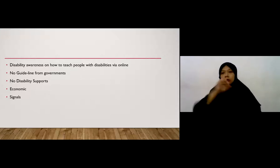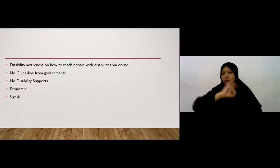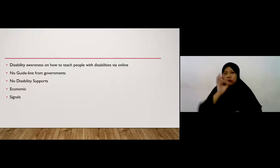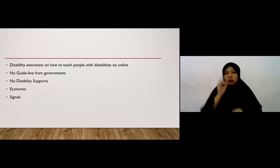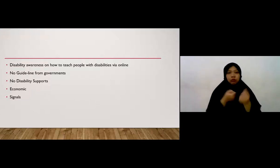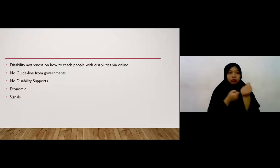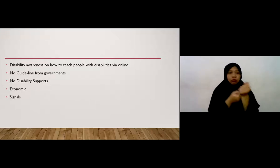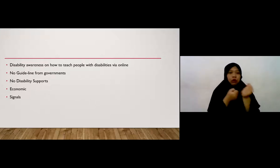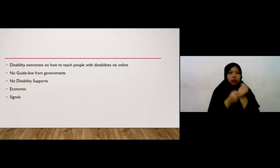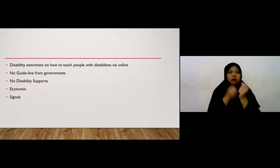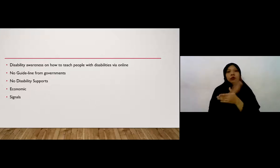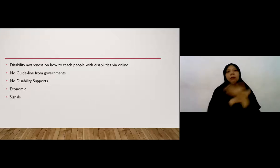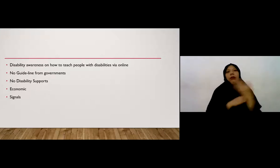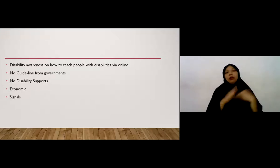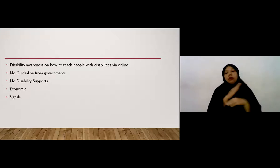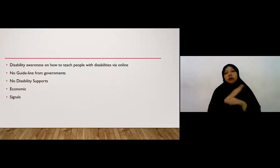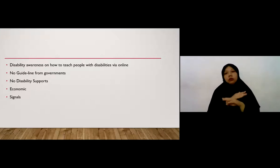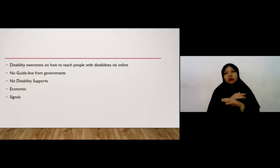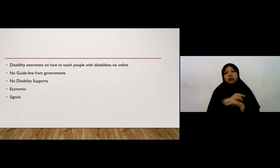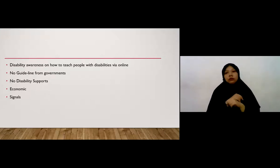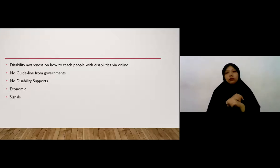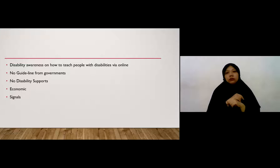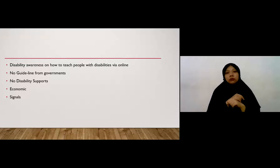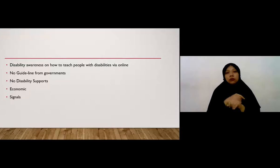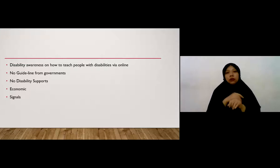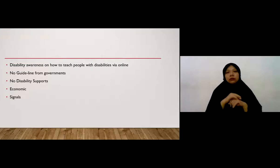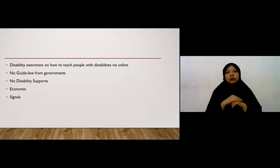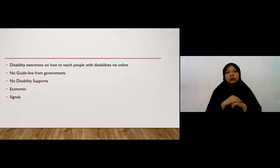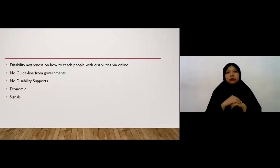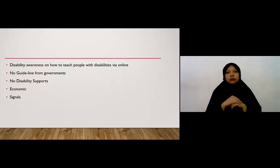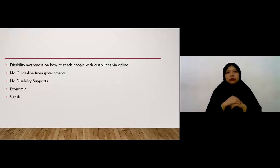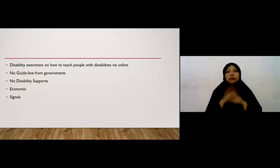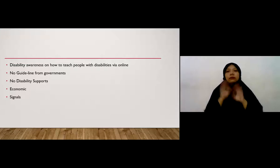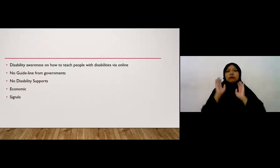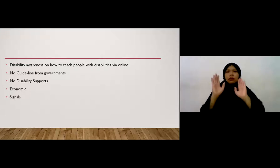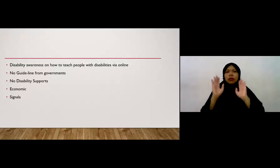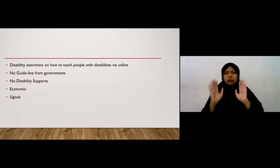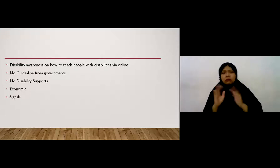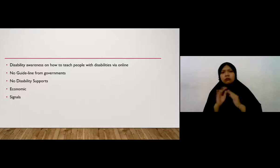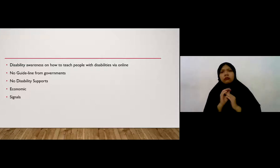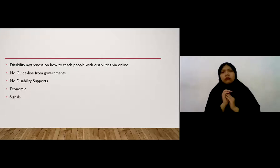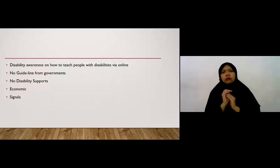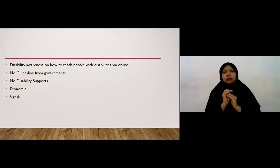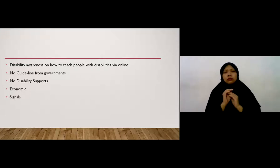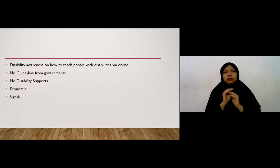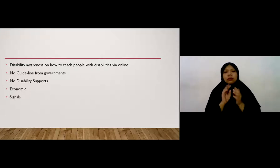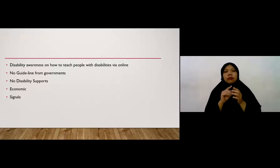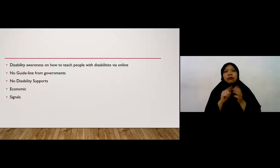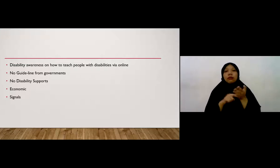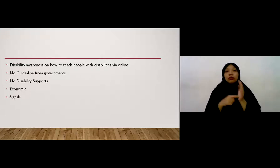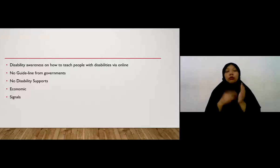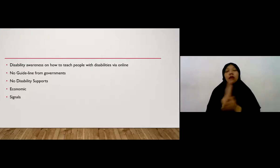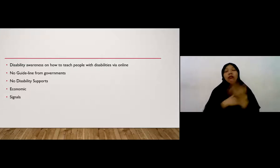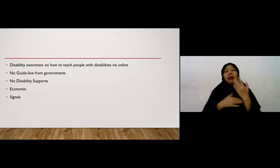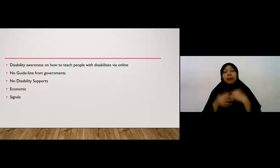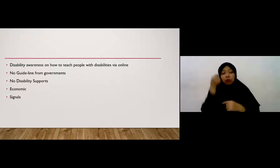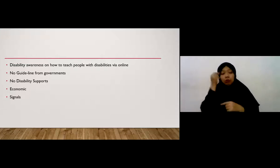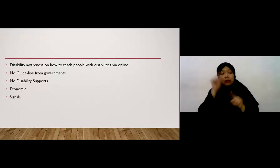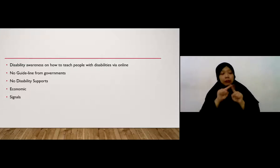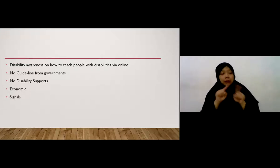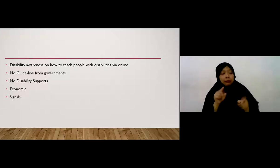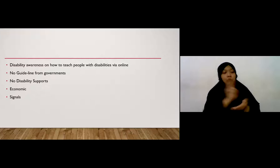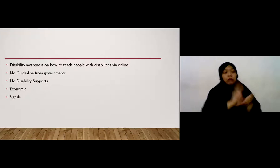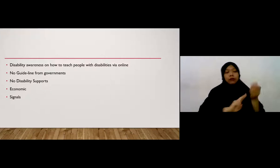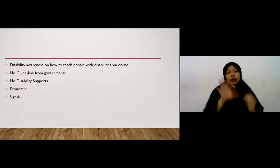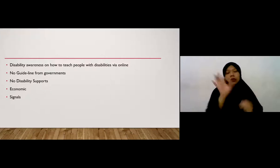with disabilities are studying at university that they don't have disability supports. As mentioned by Dina, that